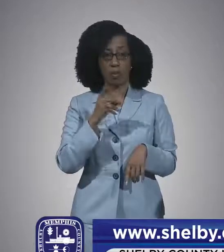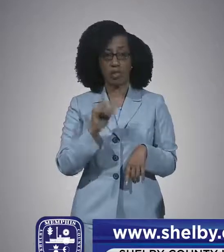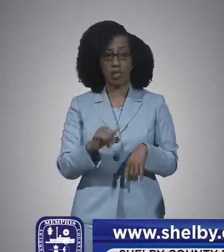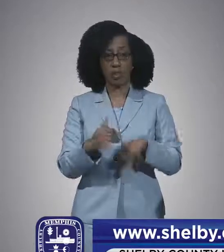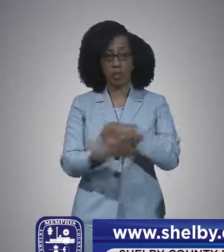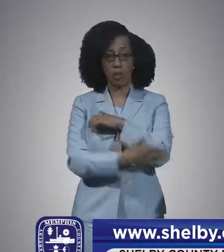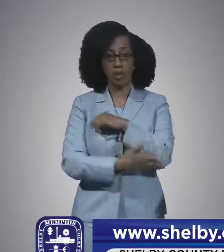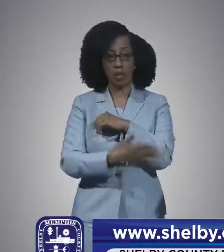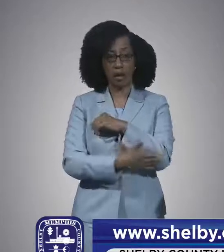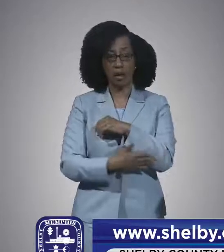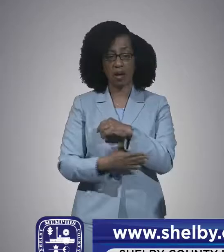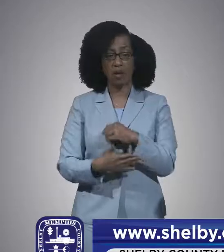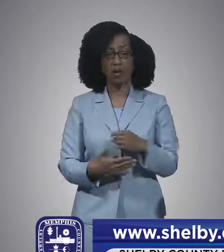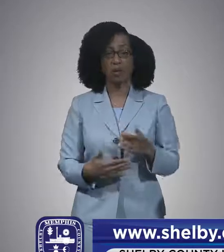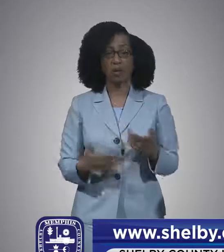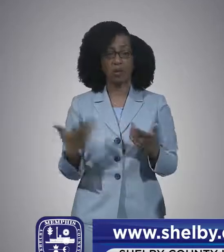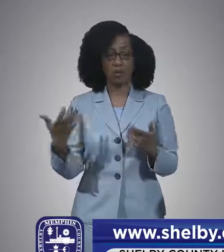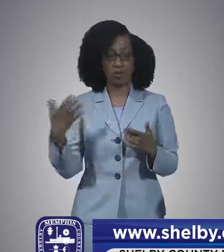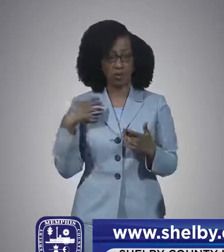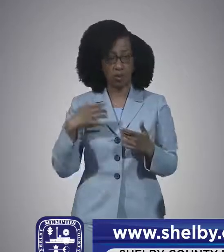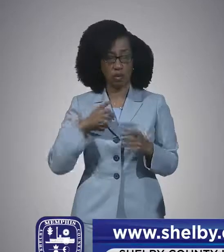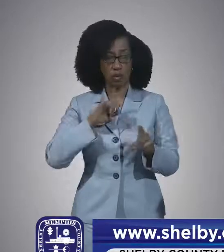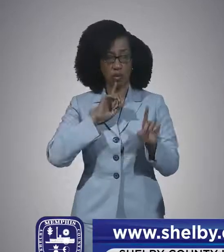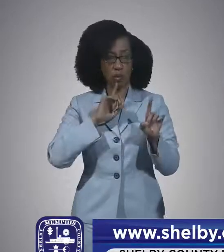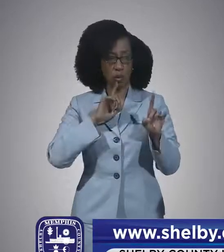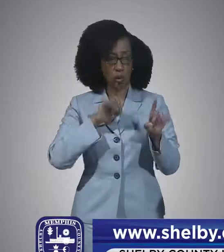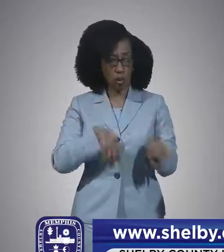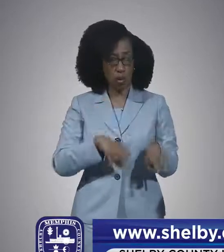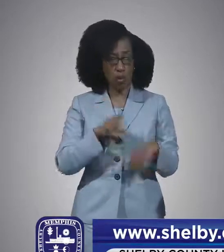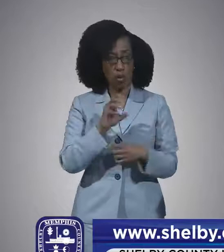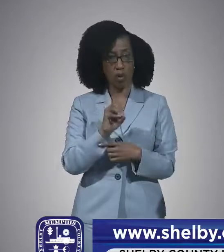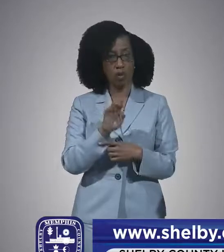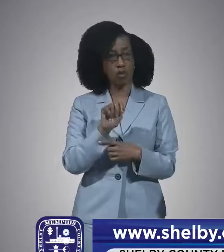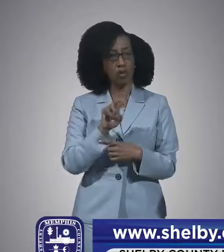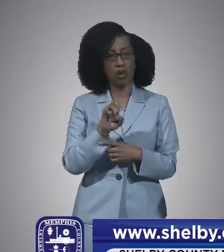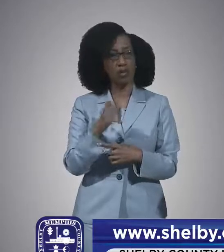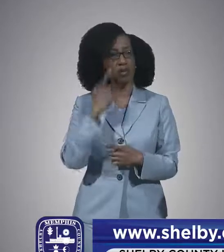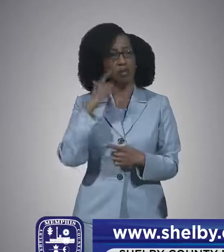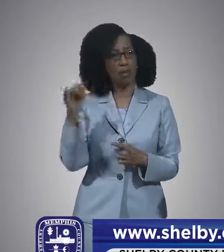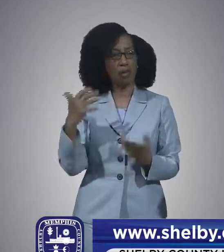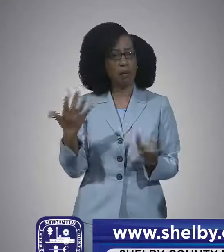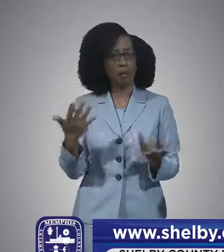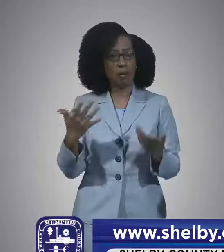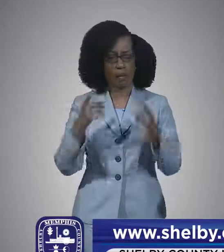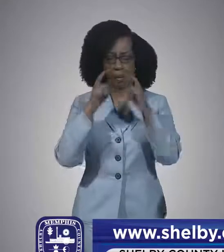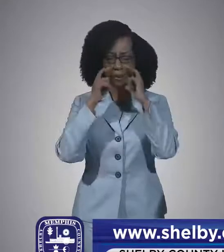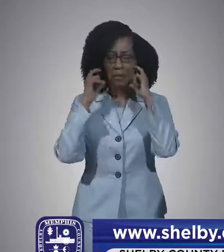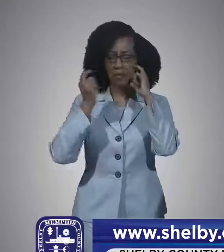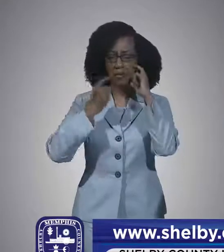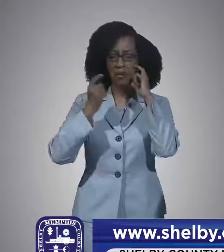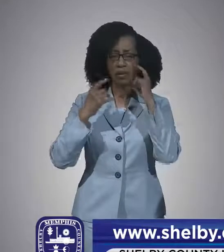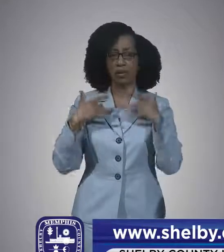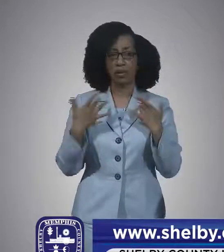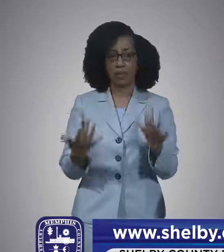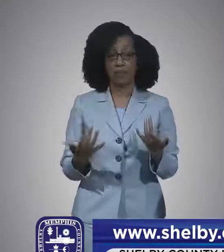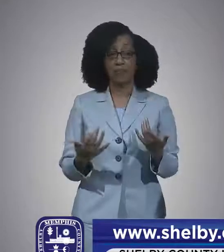directives. What does that look like in general and specifically when it comes to masking? So we were ordered in the schools to